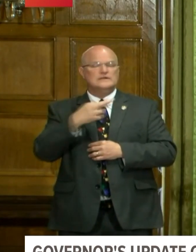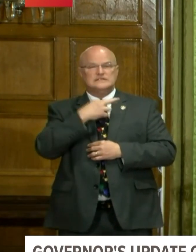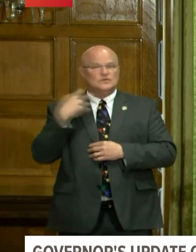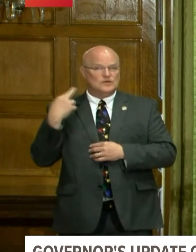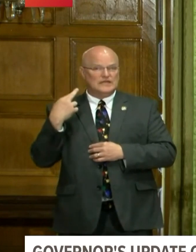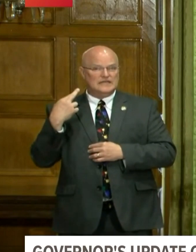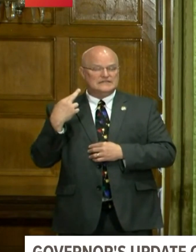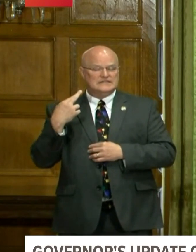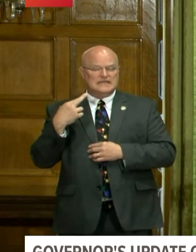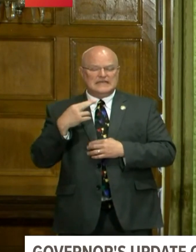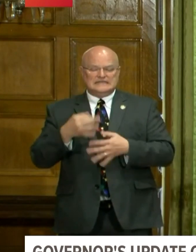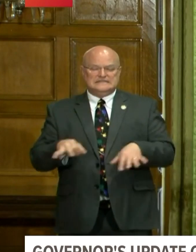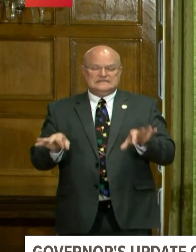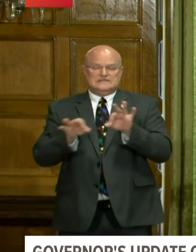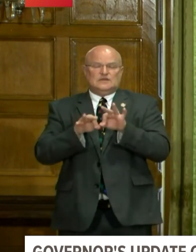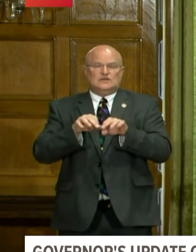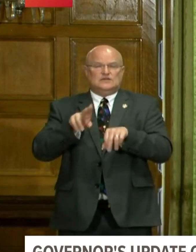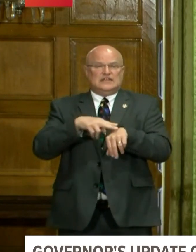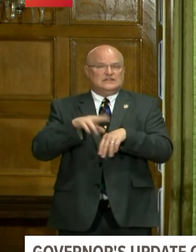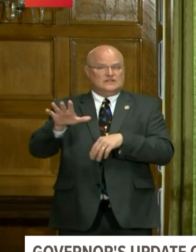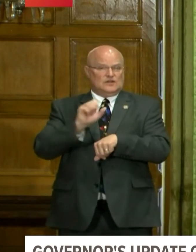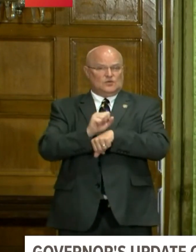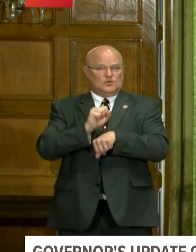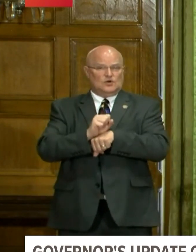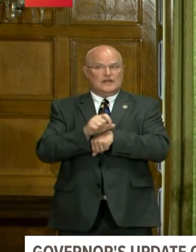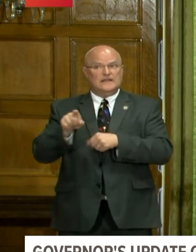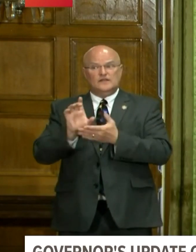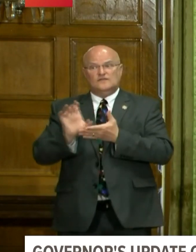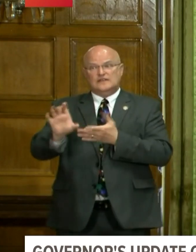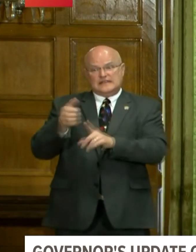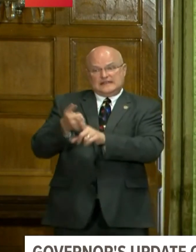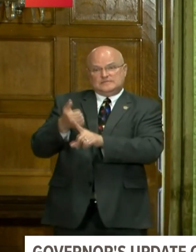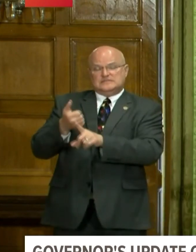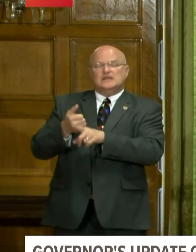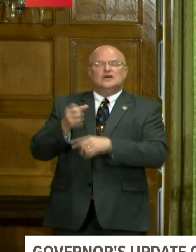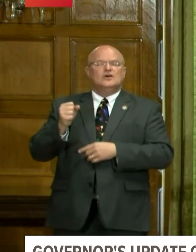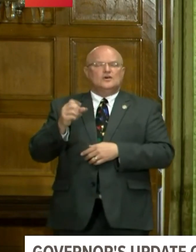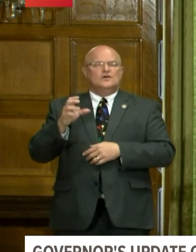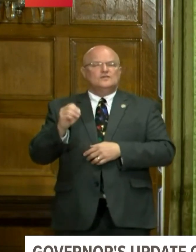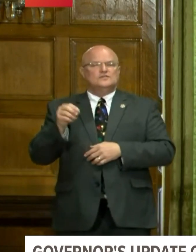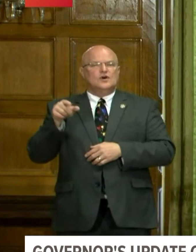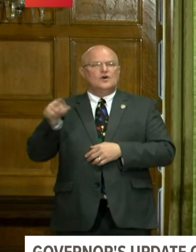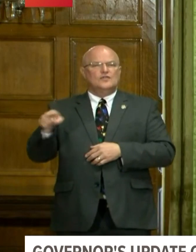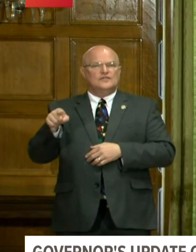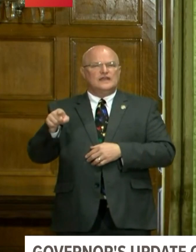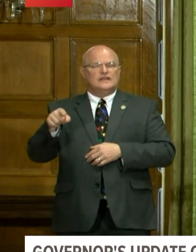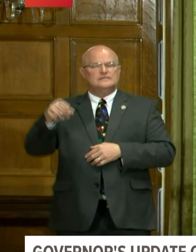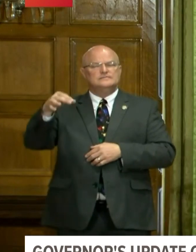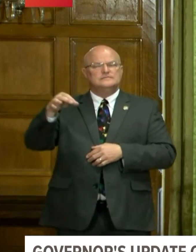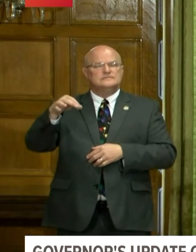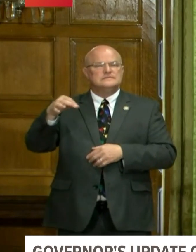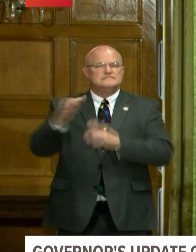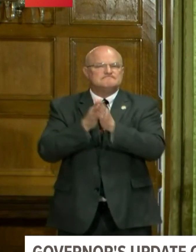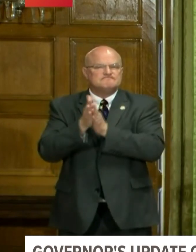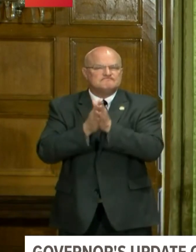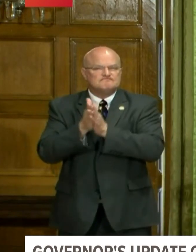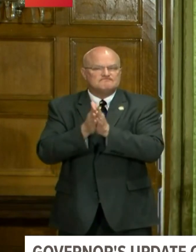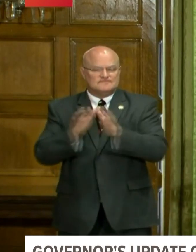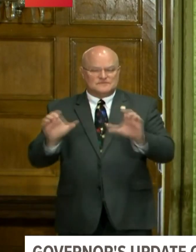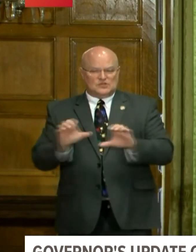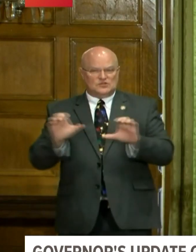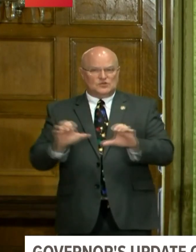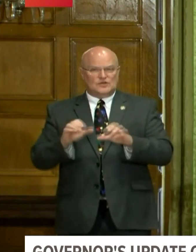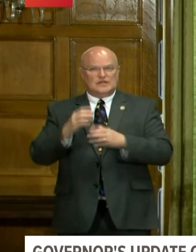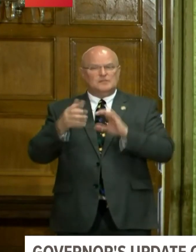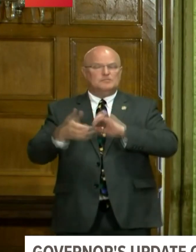stake, the critical nature of their work, and they're investing in it themselves. And so they're incentivized and they're doing it,